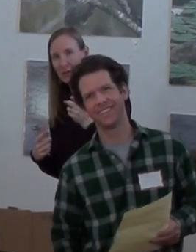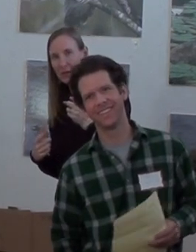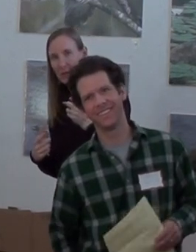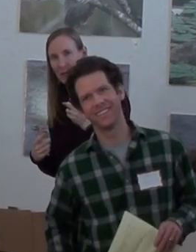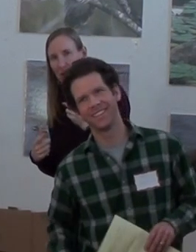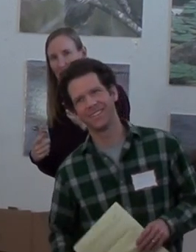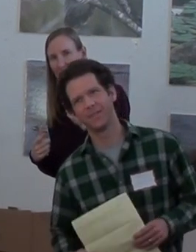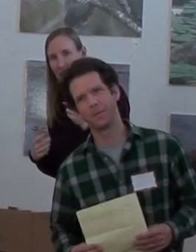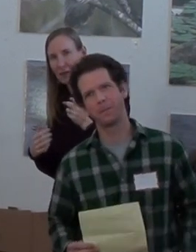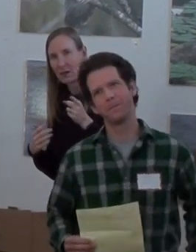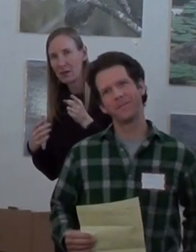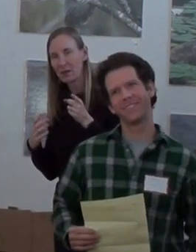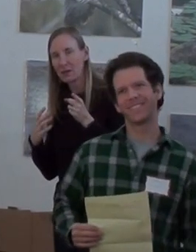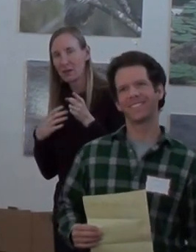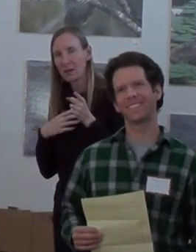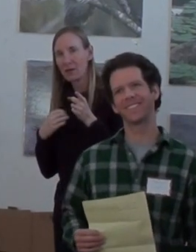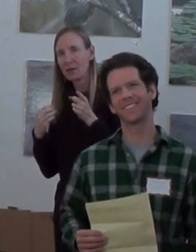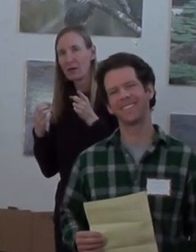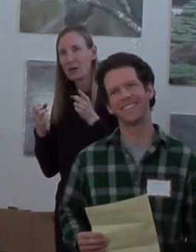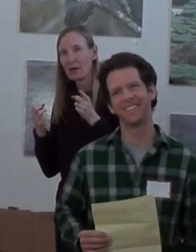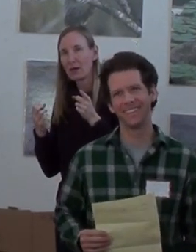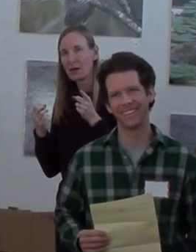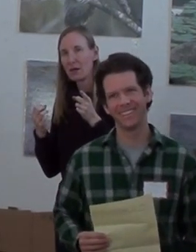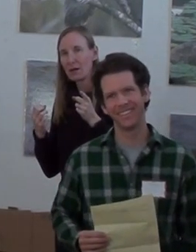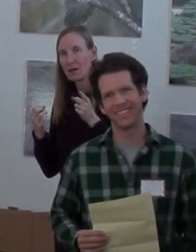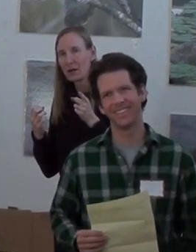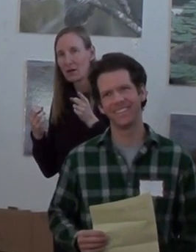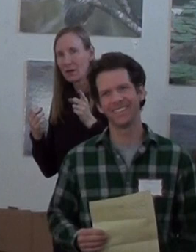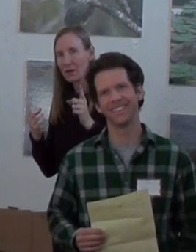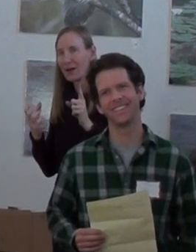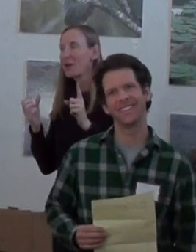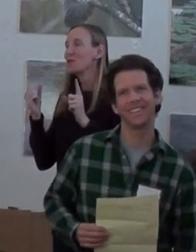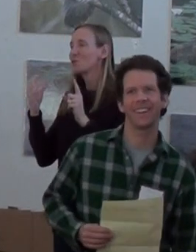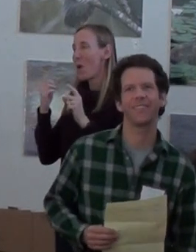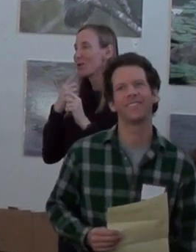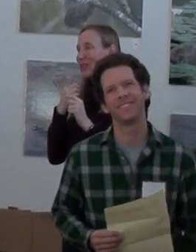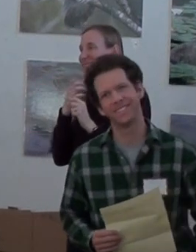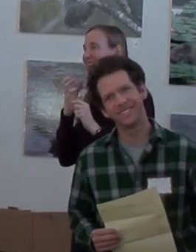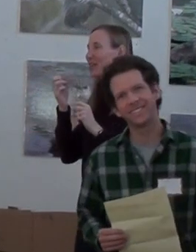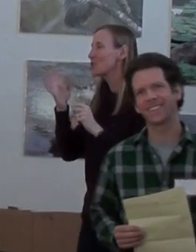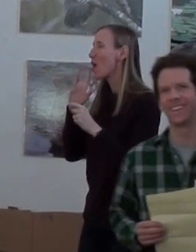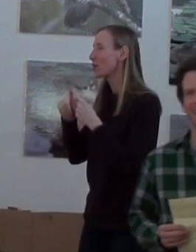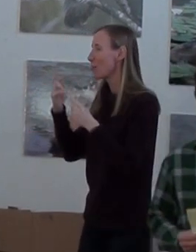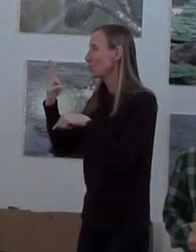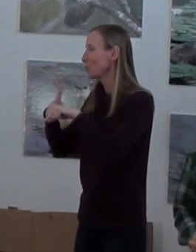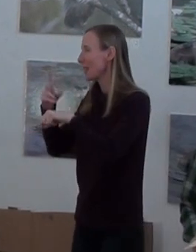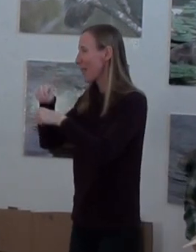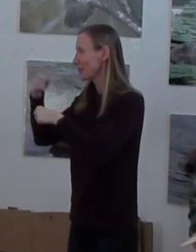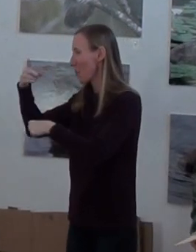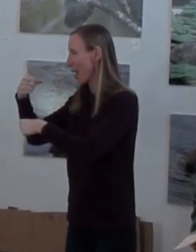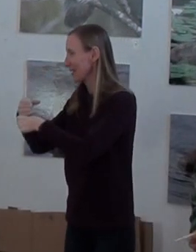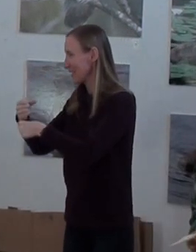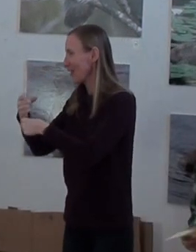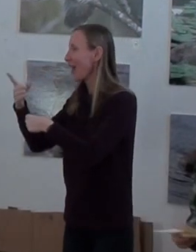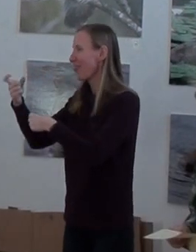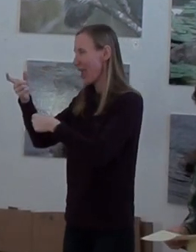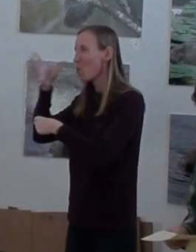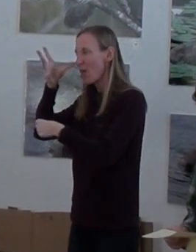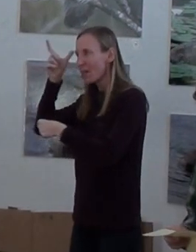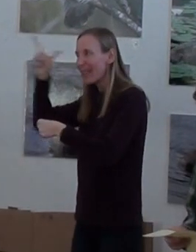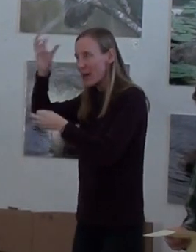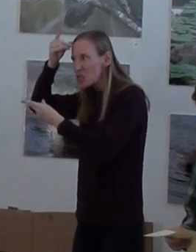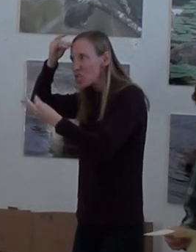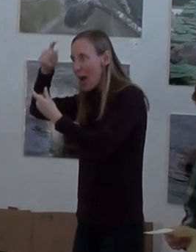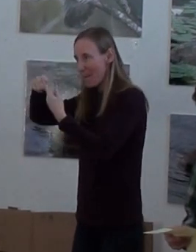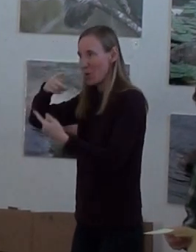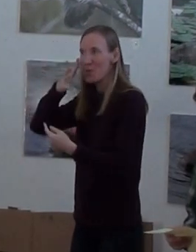night. Two times in 1 year, you know, you'll get inside their head for the rest of their lives. Yep. That's a fact.